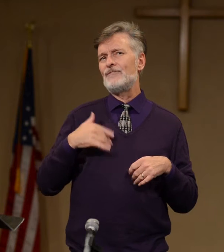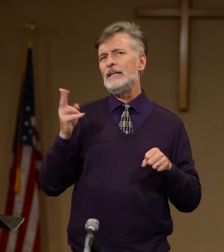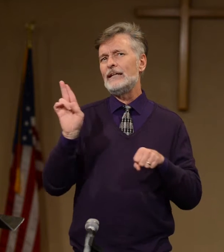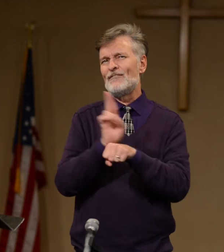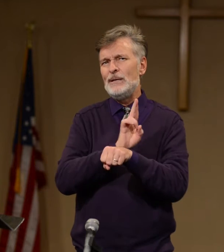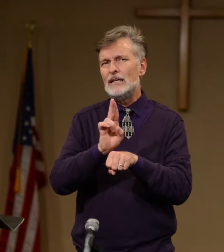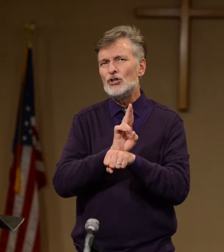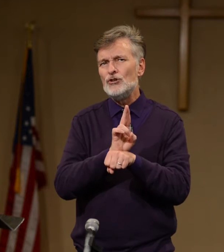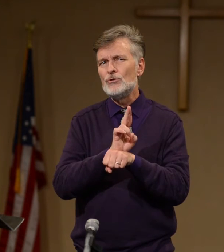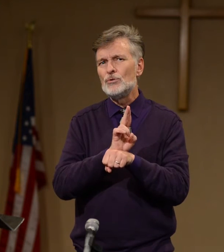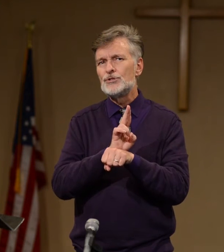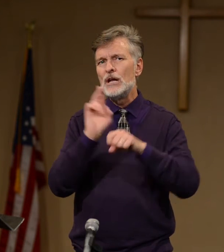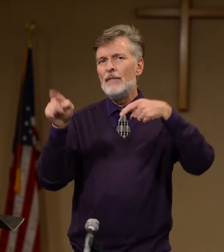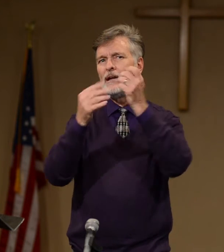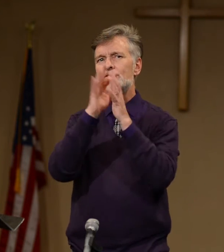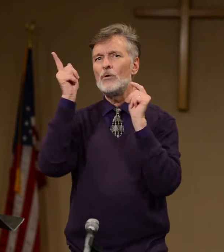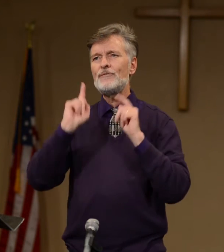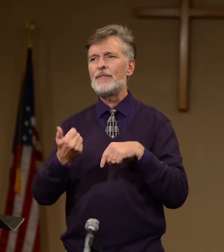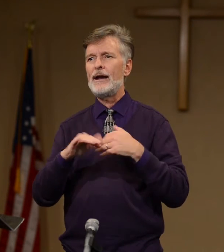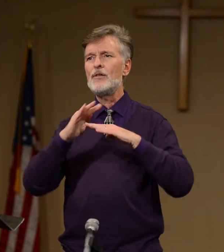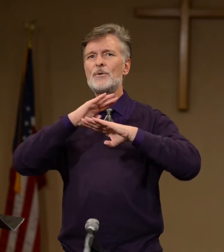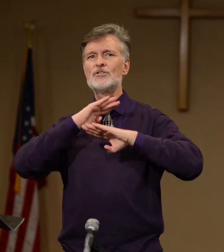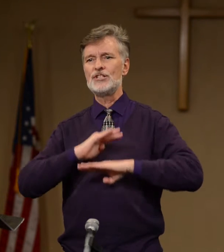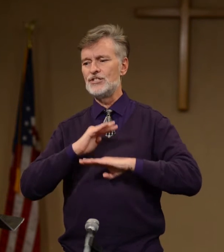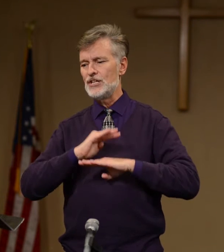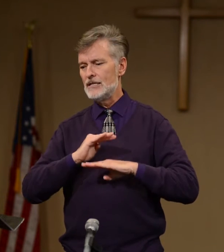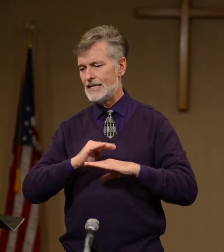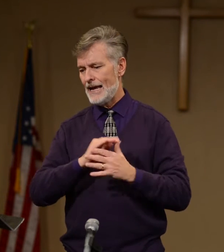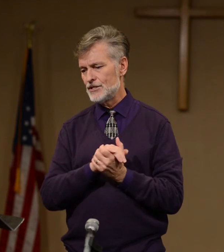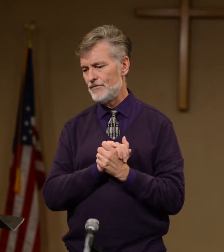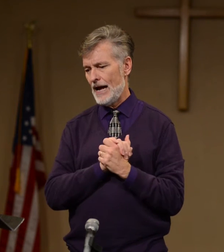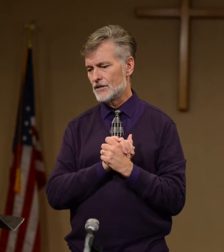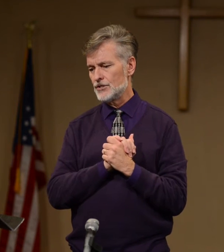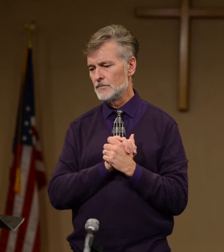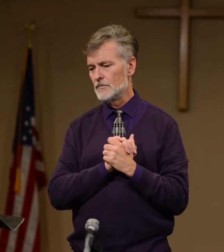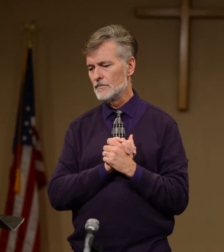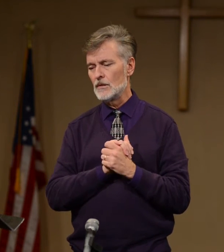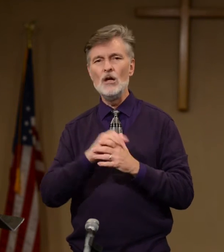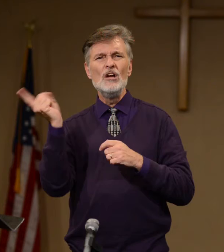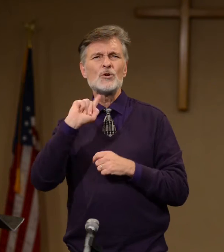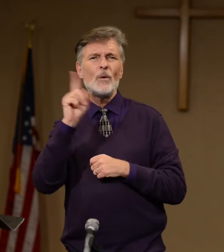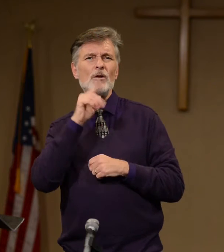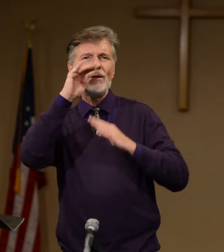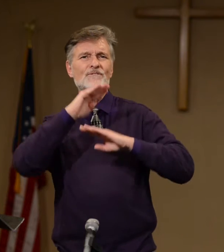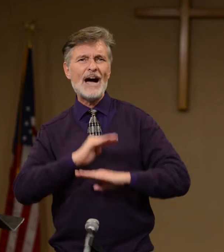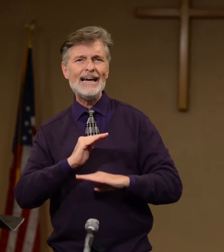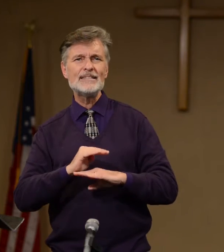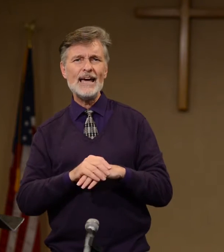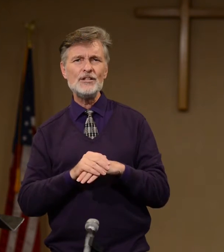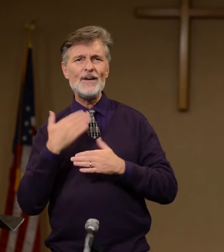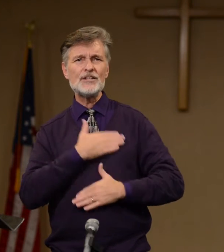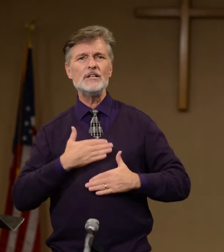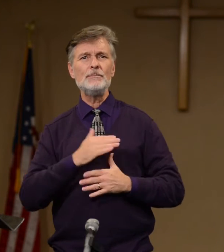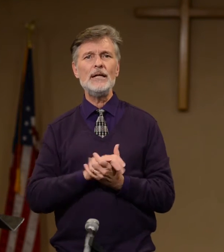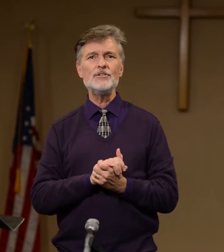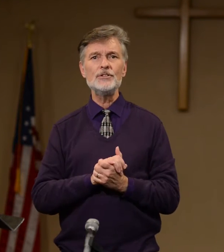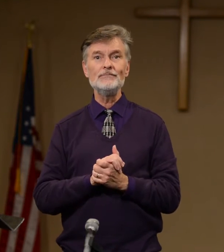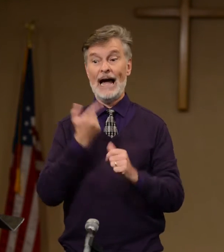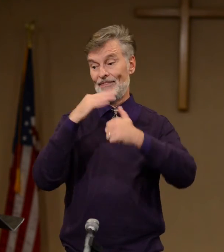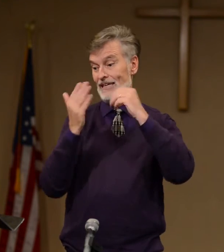feeling of being used. That it's only for that other person's satisfaction. So where do we find satisfaction and pleasure? I think it's